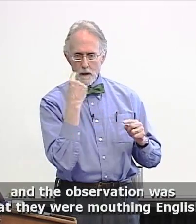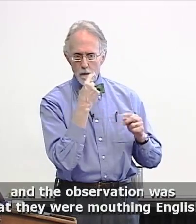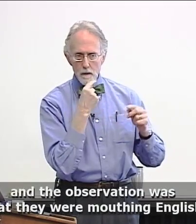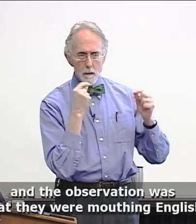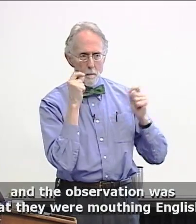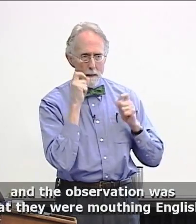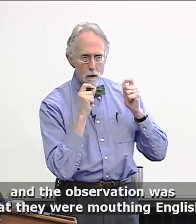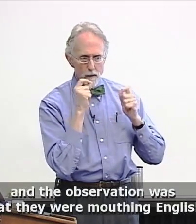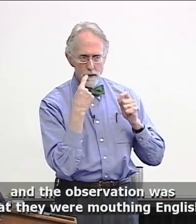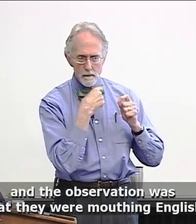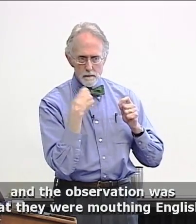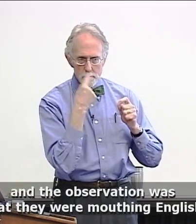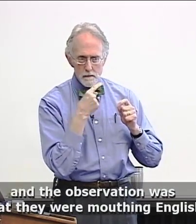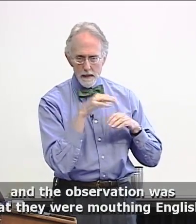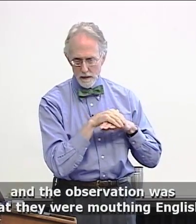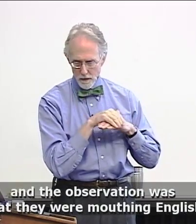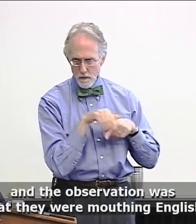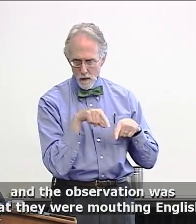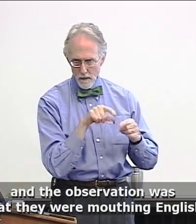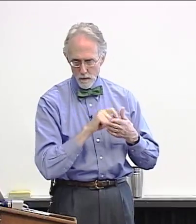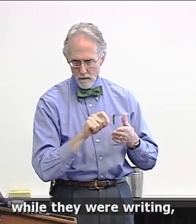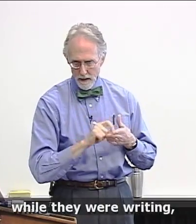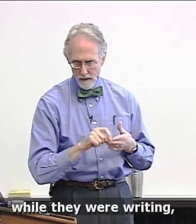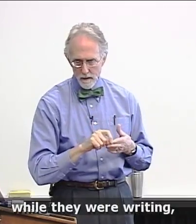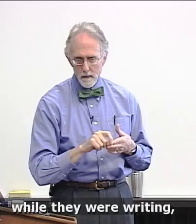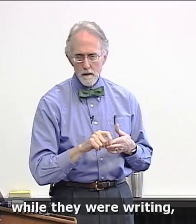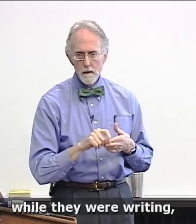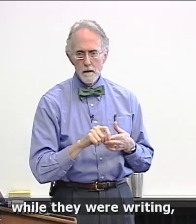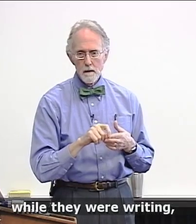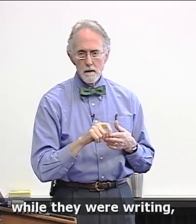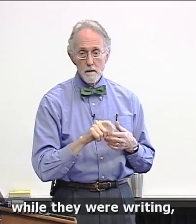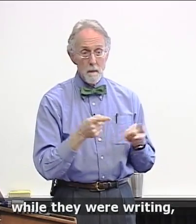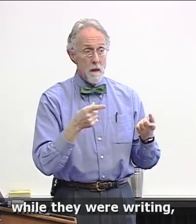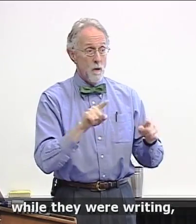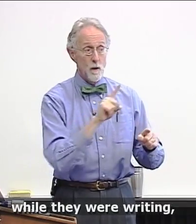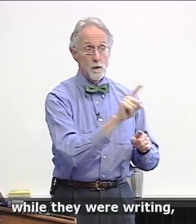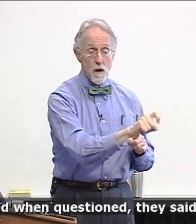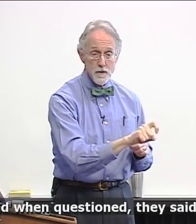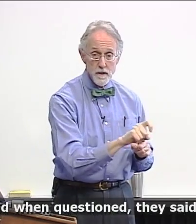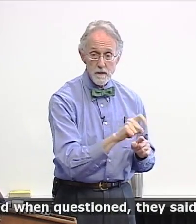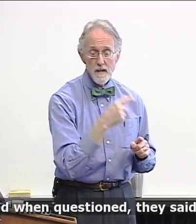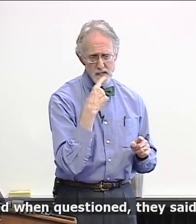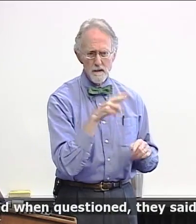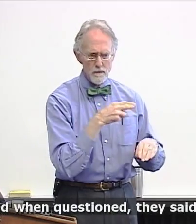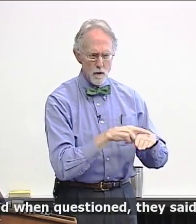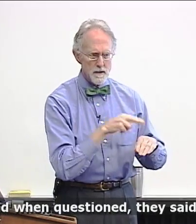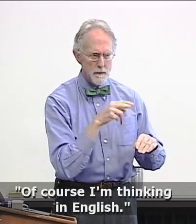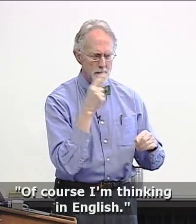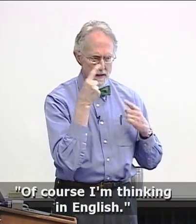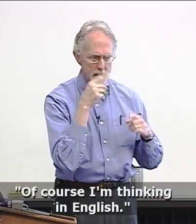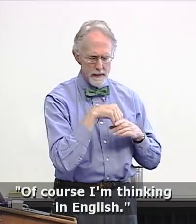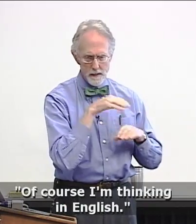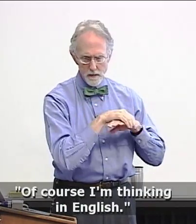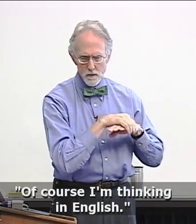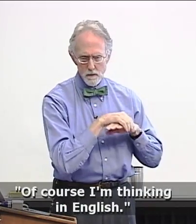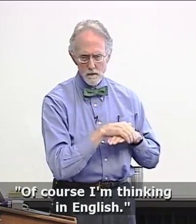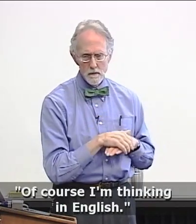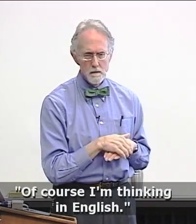were mouthing English while they were writing. And when questioned, they said, of course, I'm thinking in English.